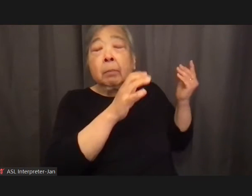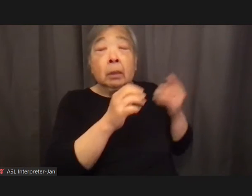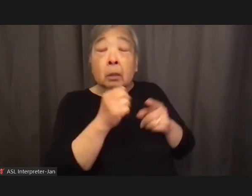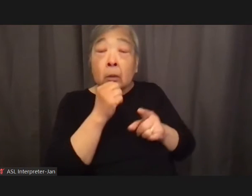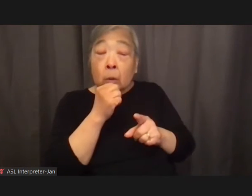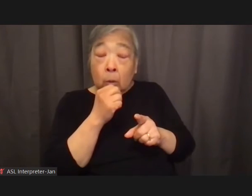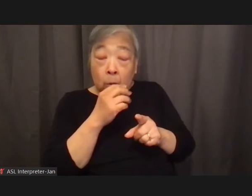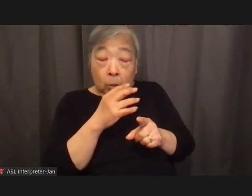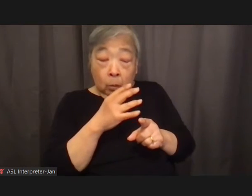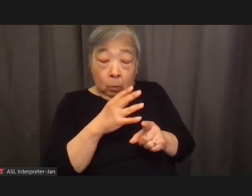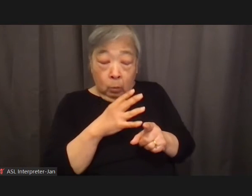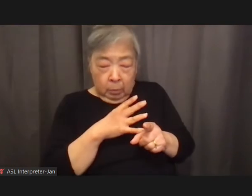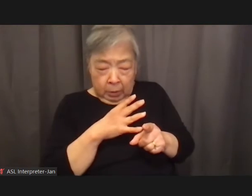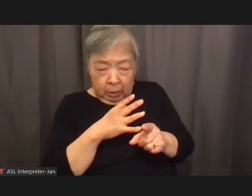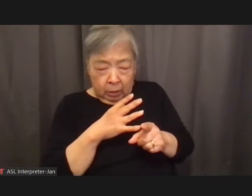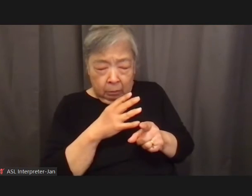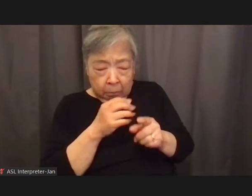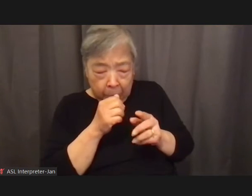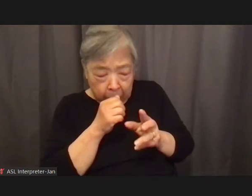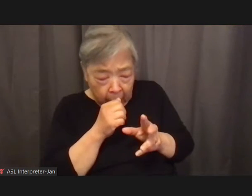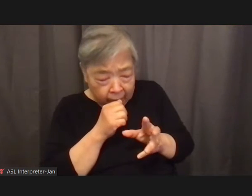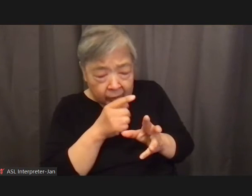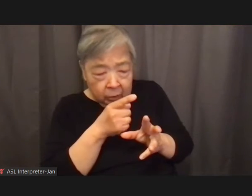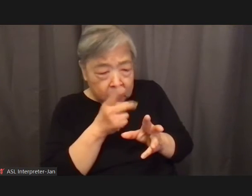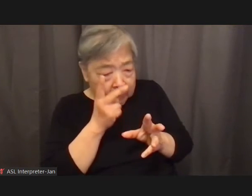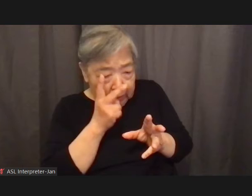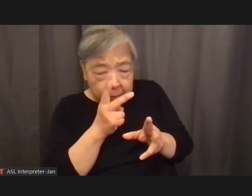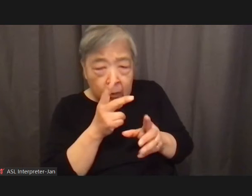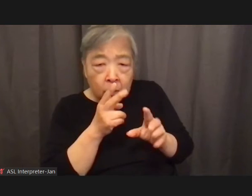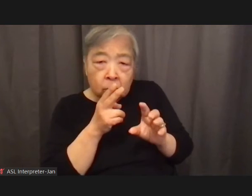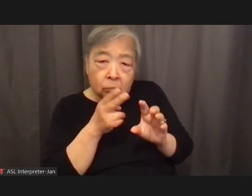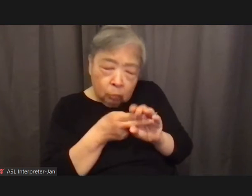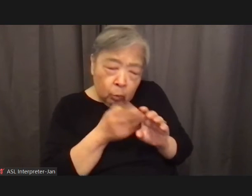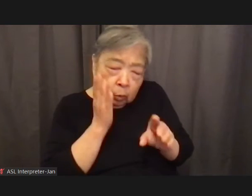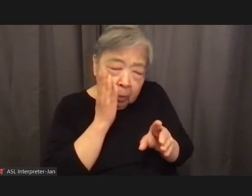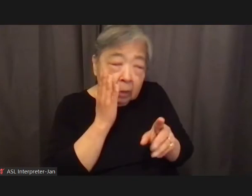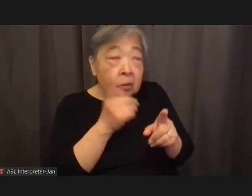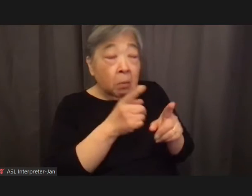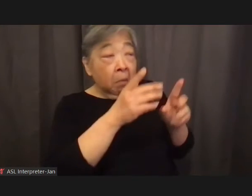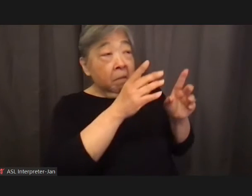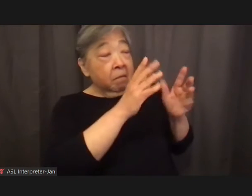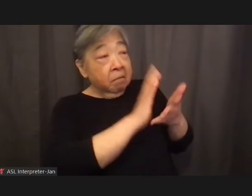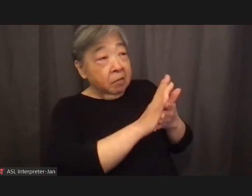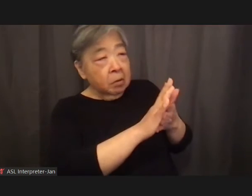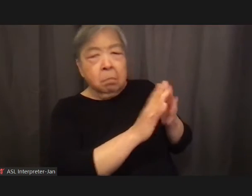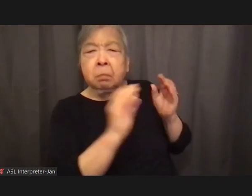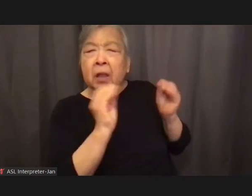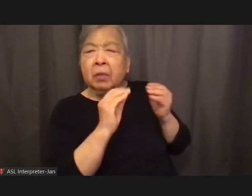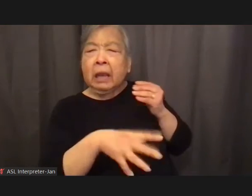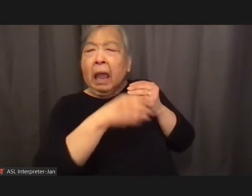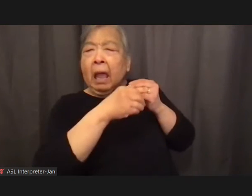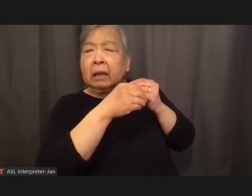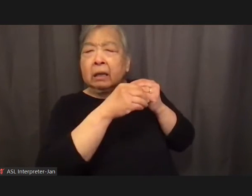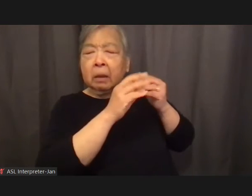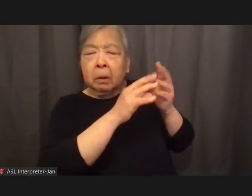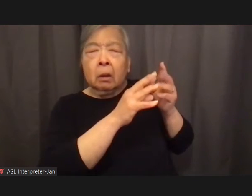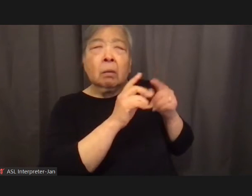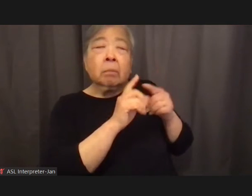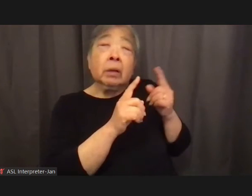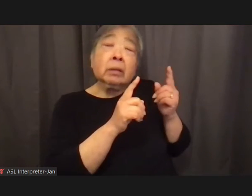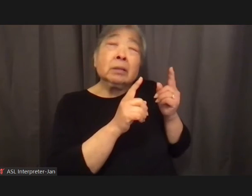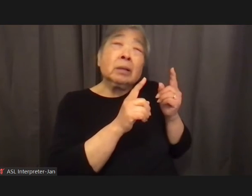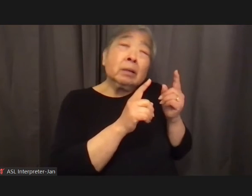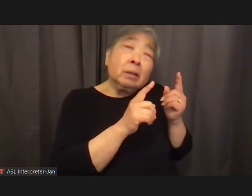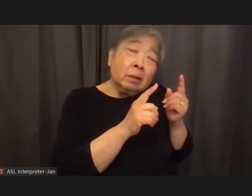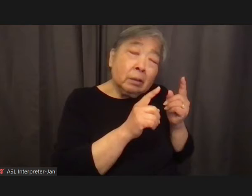bathe. So there wasn't anything planned or added to the film. It might appear mm-hmm. like that, but it's like you get up, you dress up,